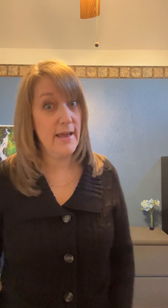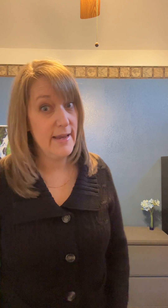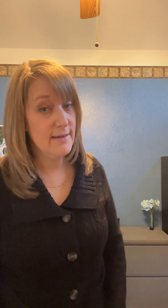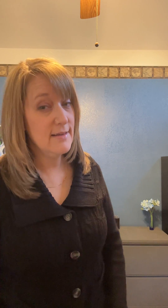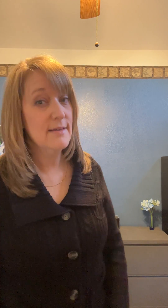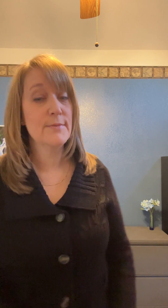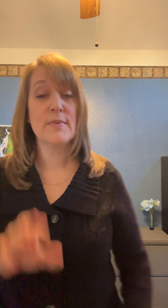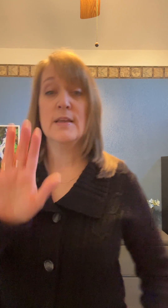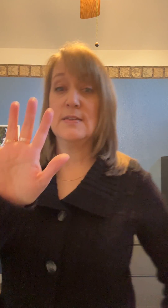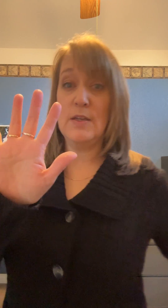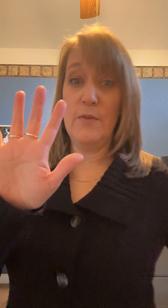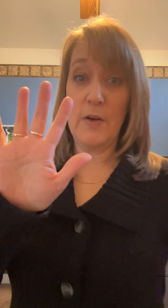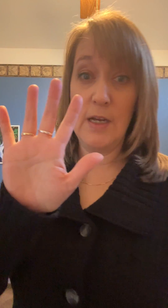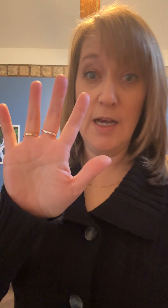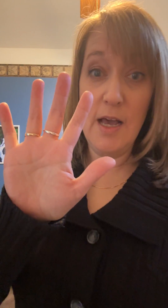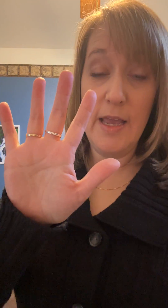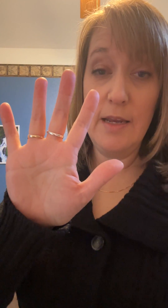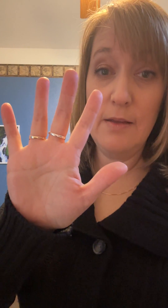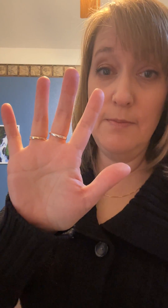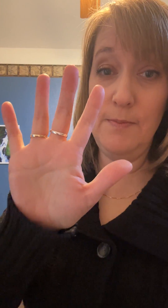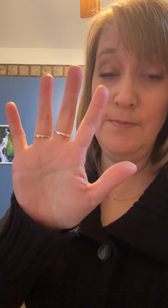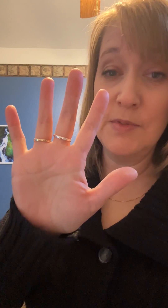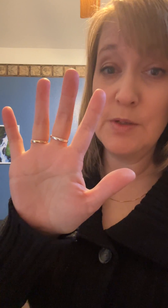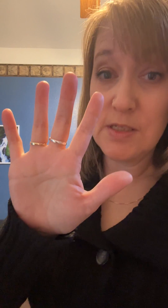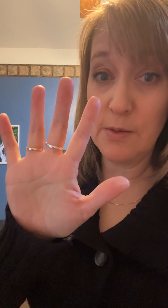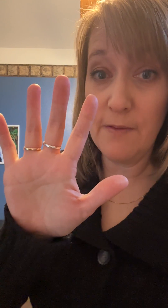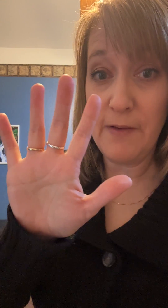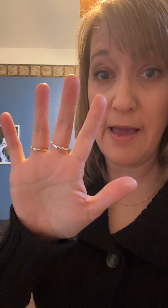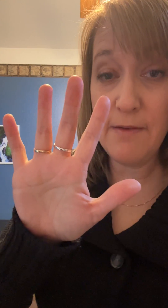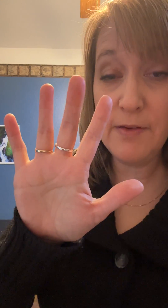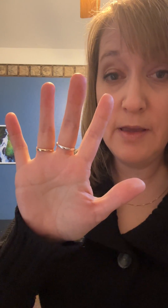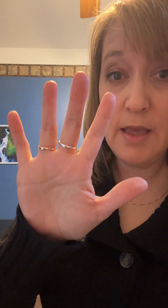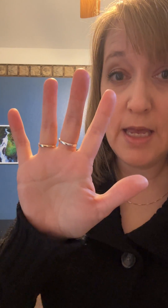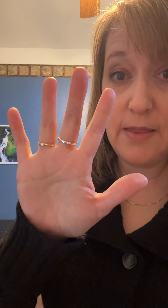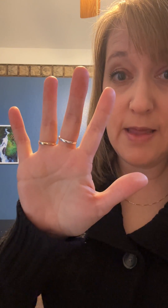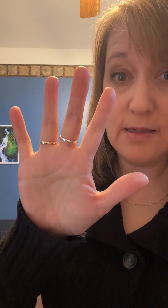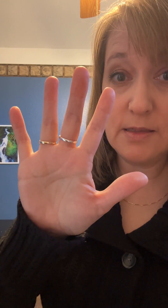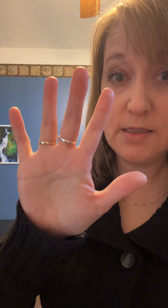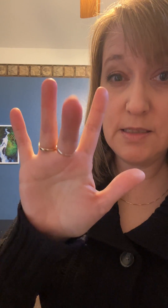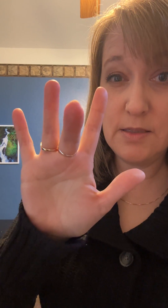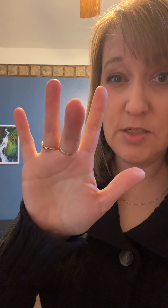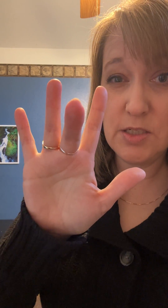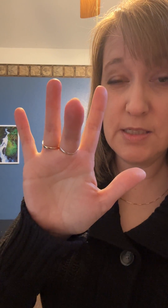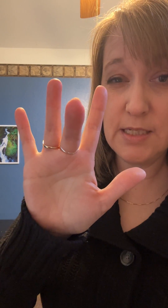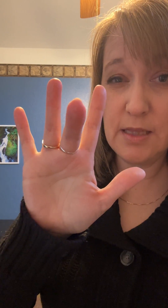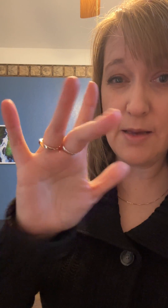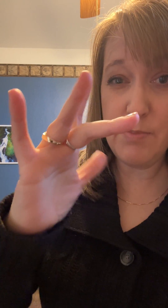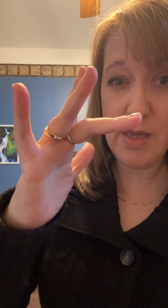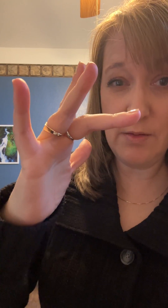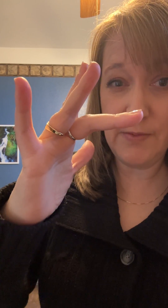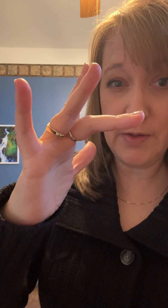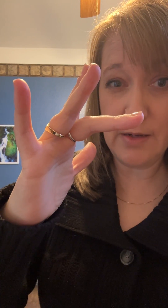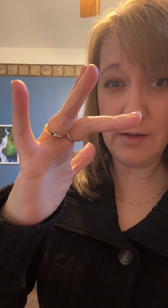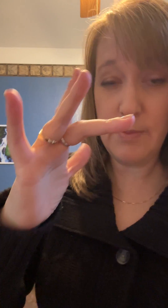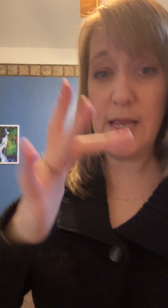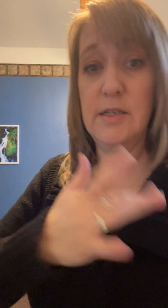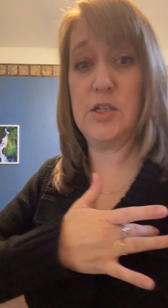Kind. So for kind, you want to start with a 5, and then just stick that middle finger out a little bit and touch your